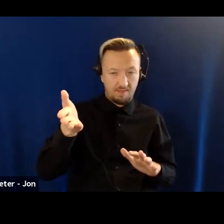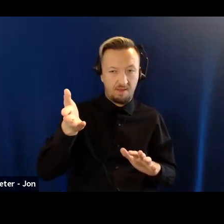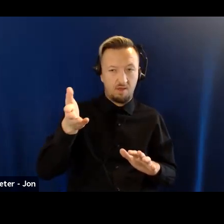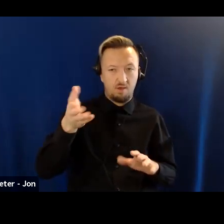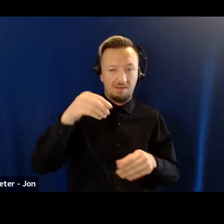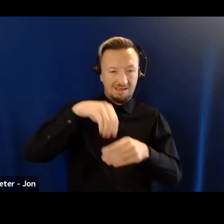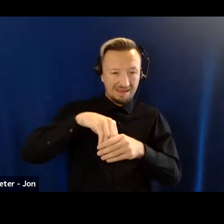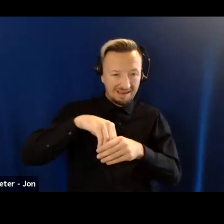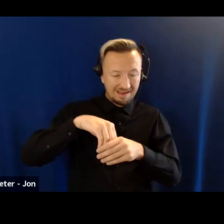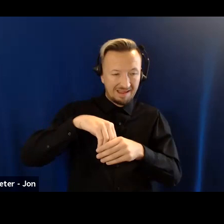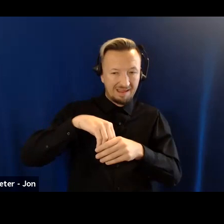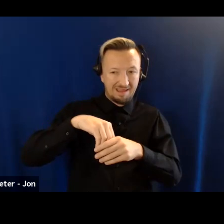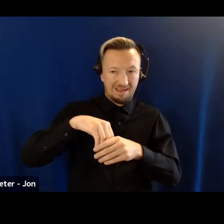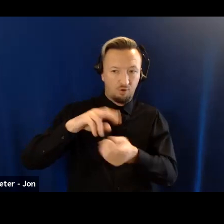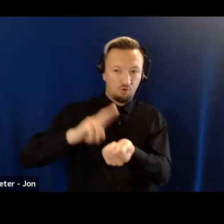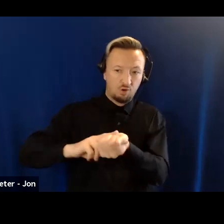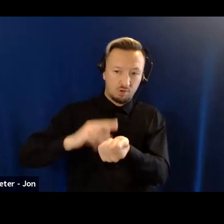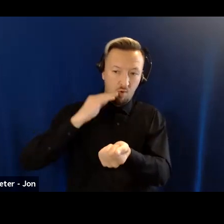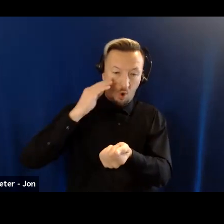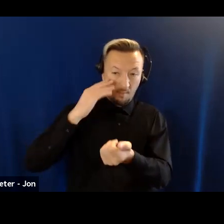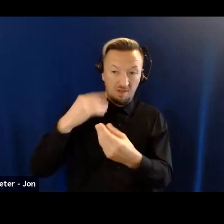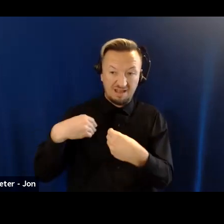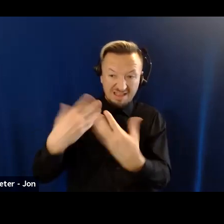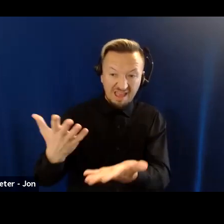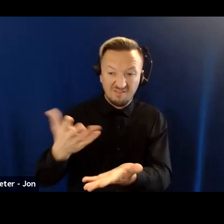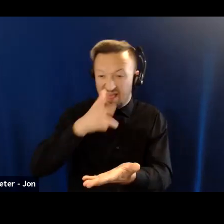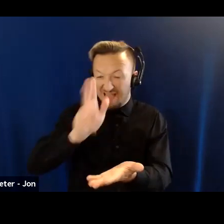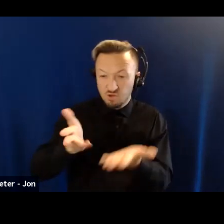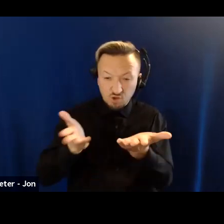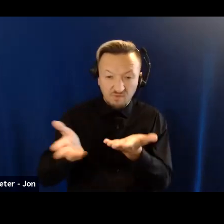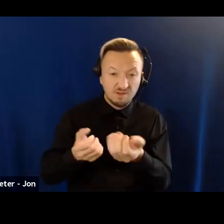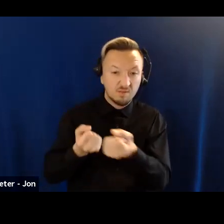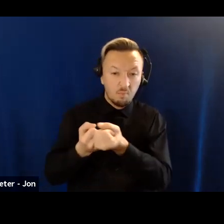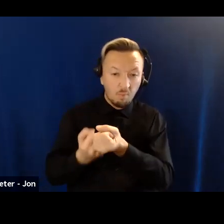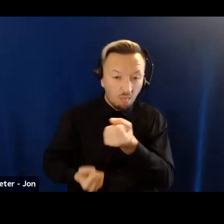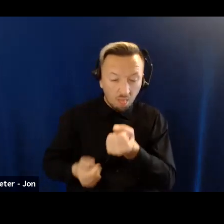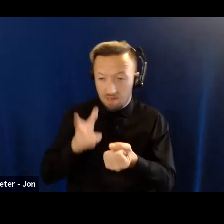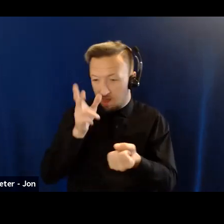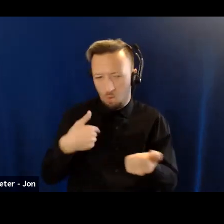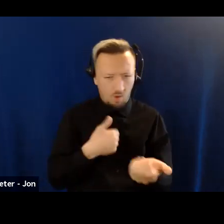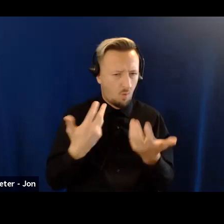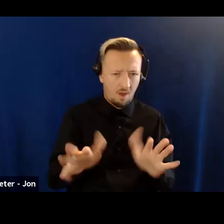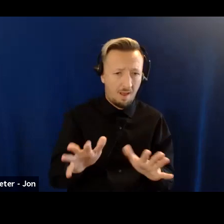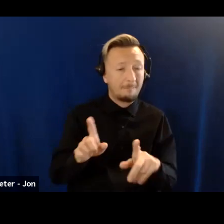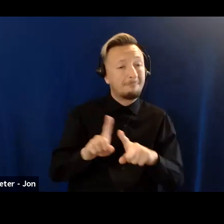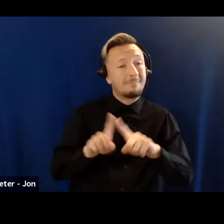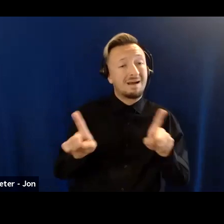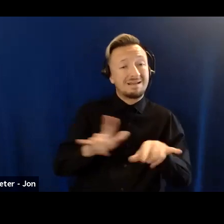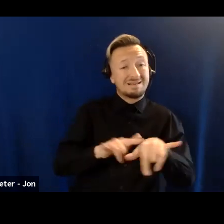served than they are and have been. At the same time, once